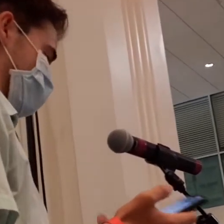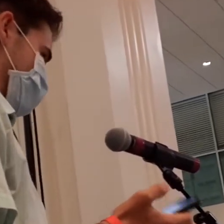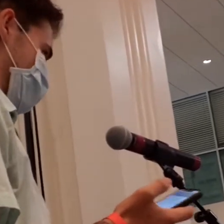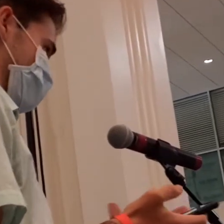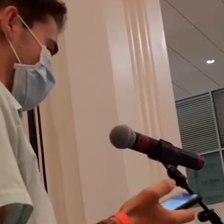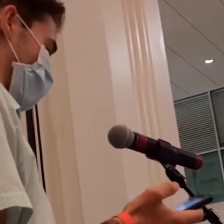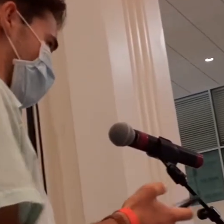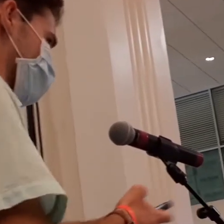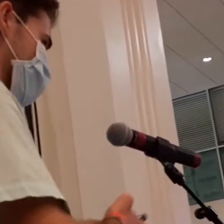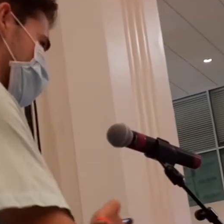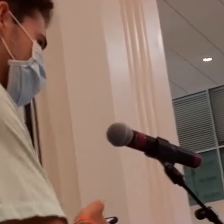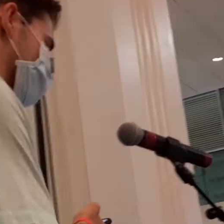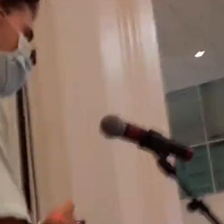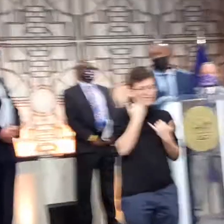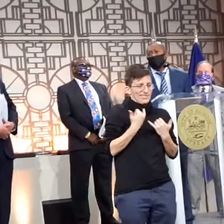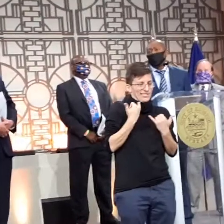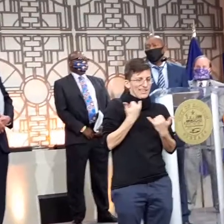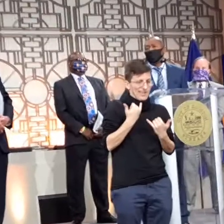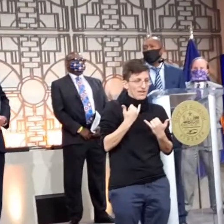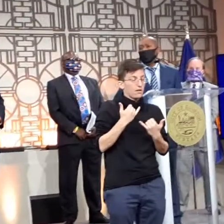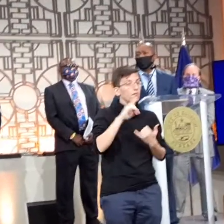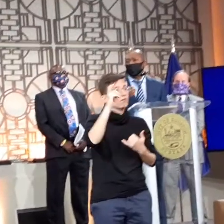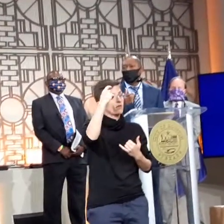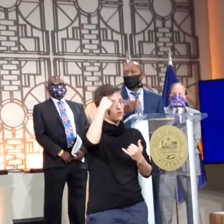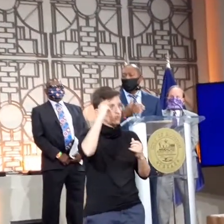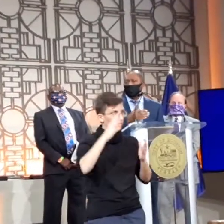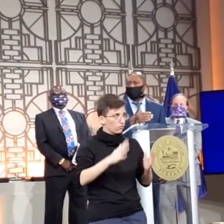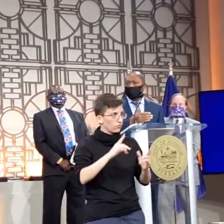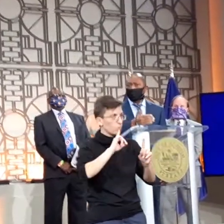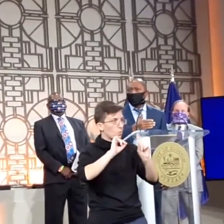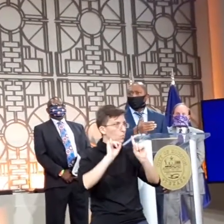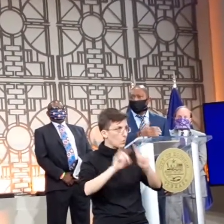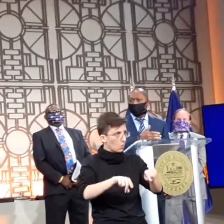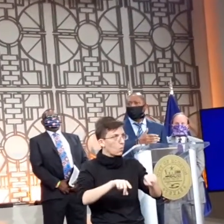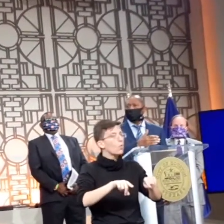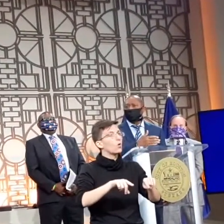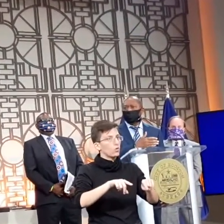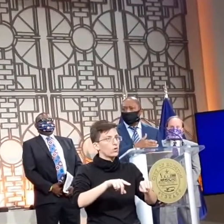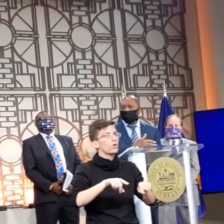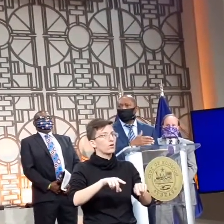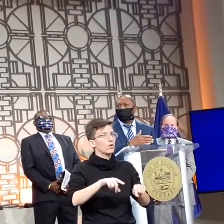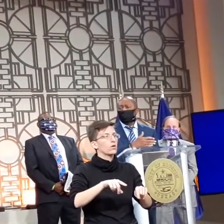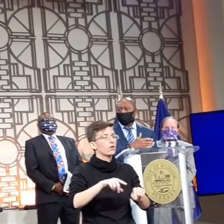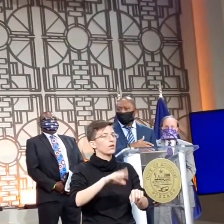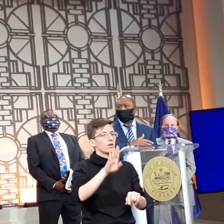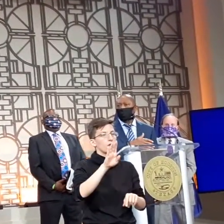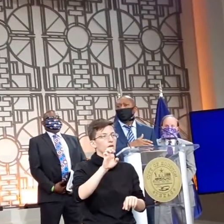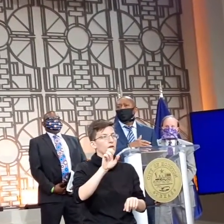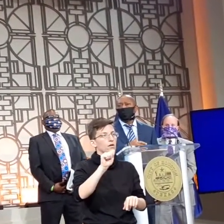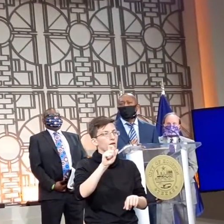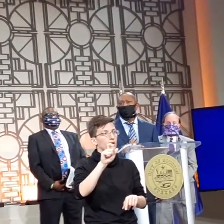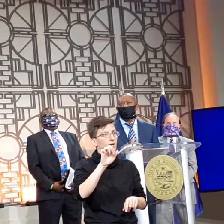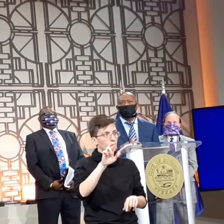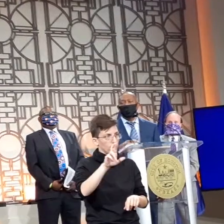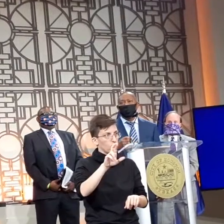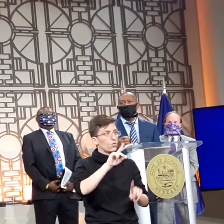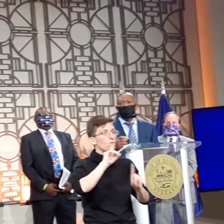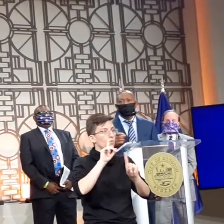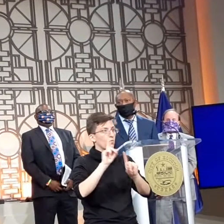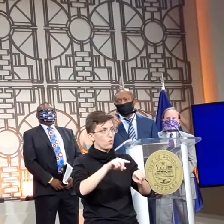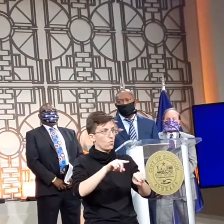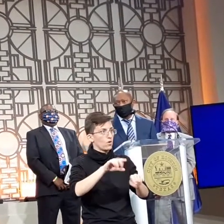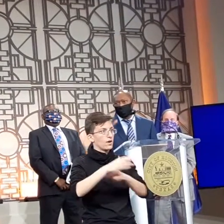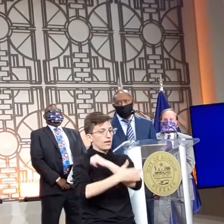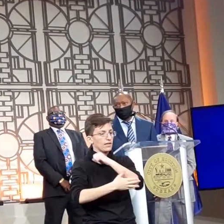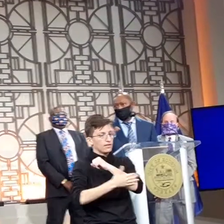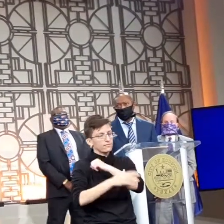it's We spoke very quickly. The governor indicated that the county judge in Bear's order was